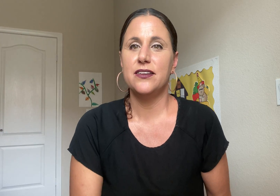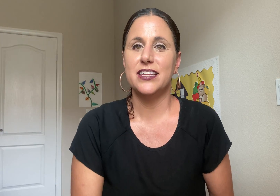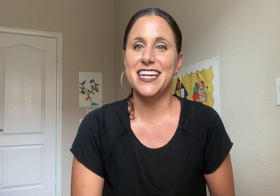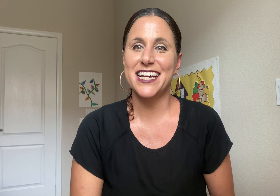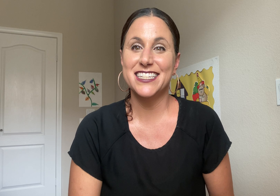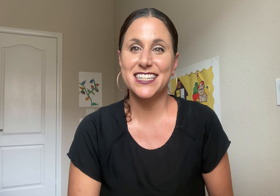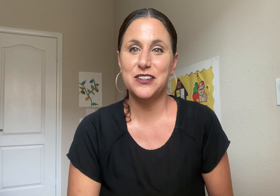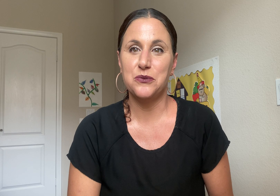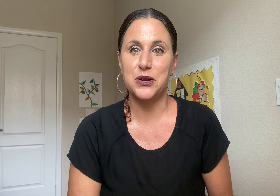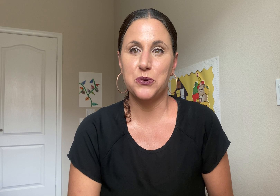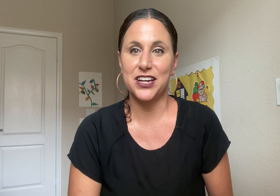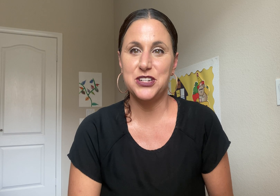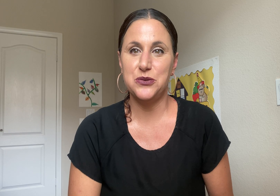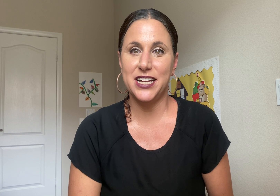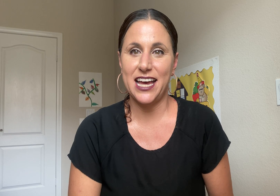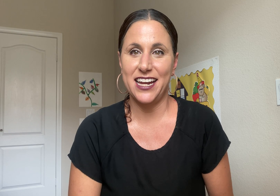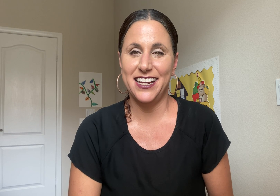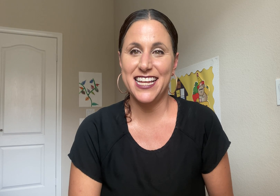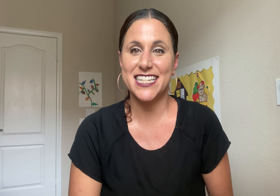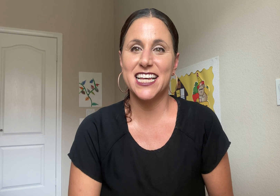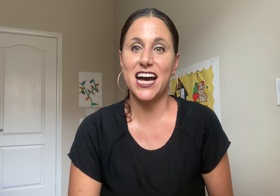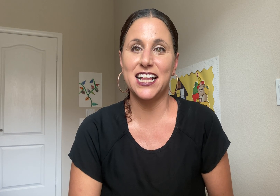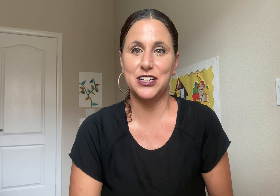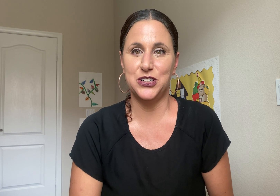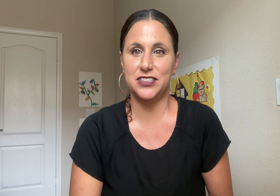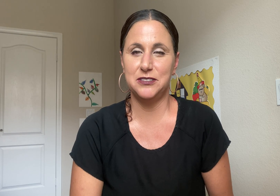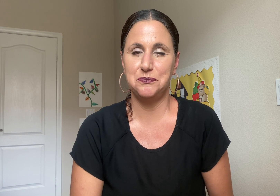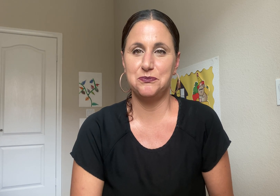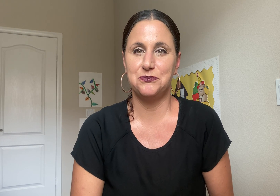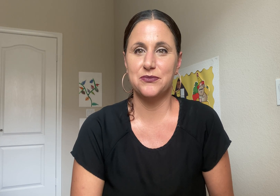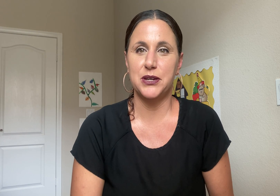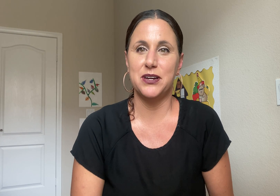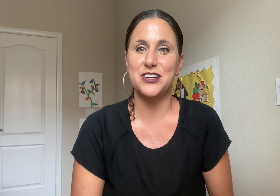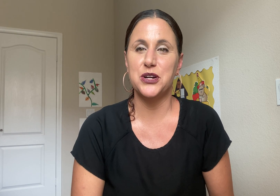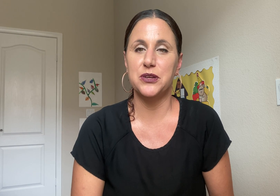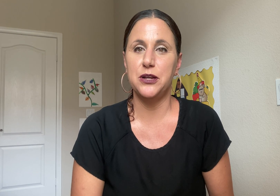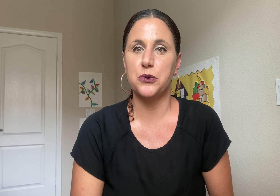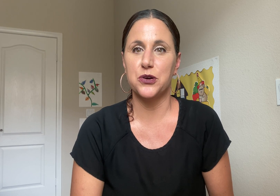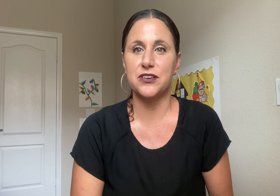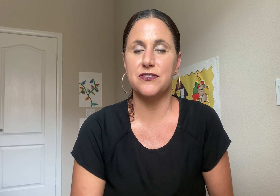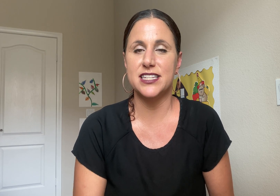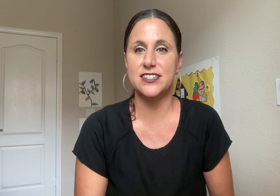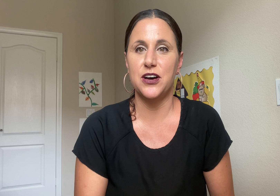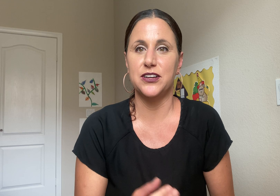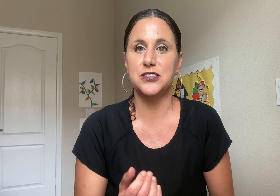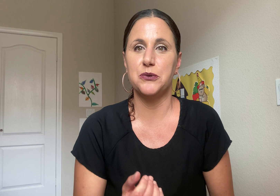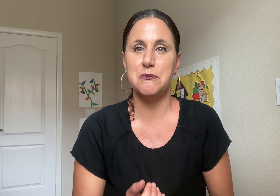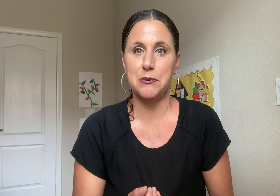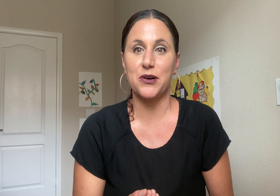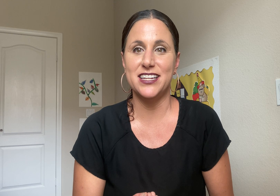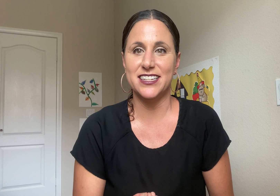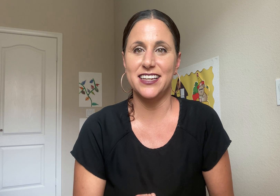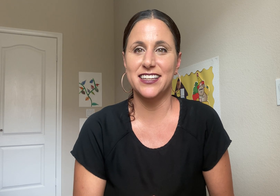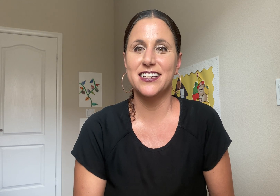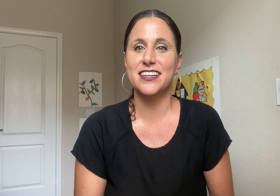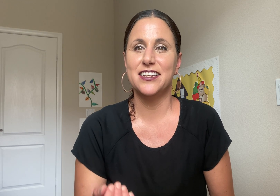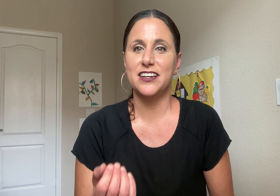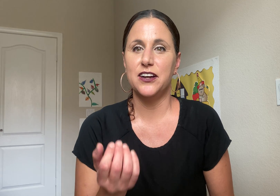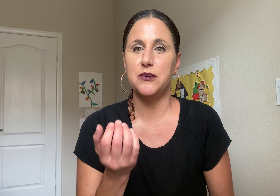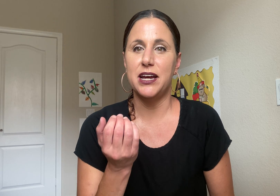The next one we're going to do again is colors. I wanted to go in the order of the song so we memorize it. You